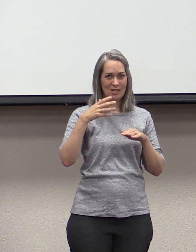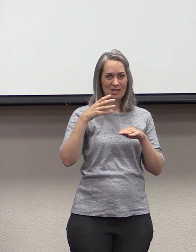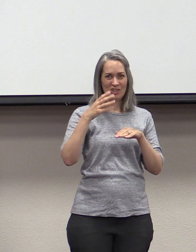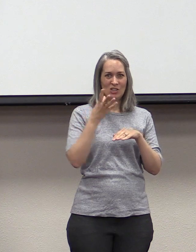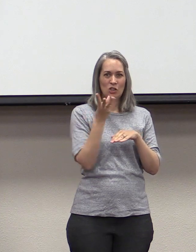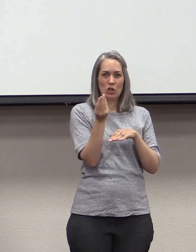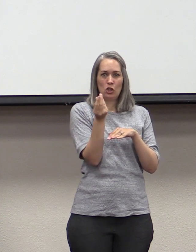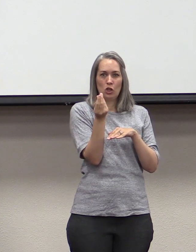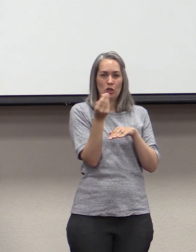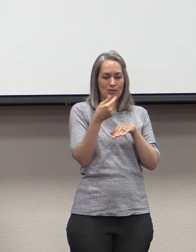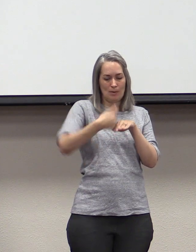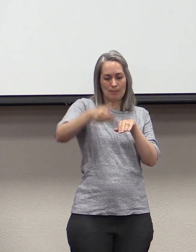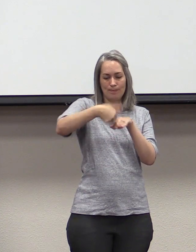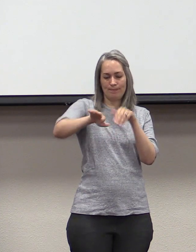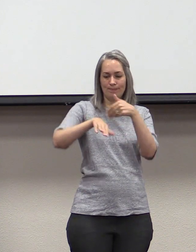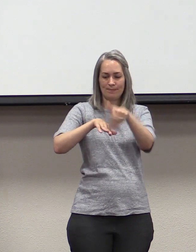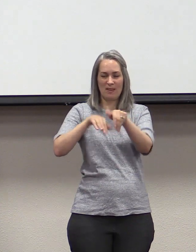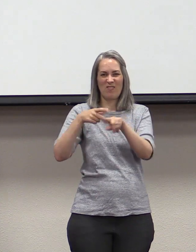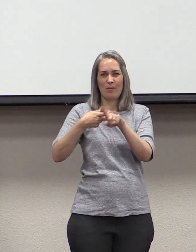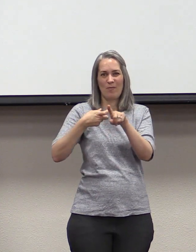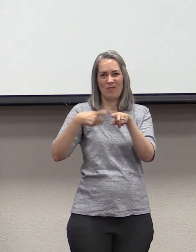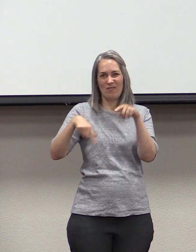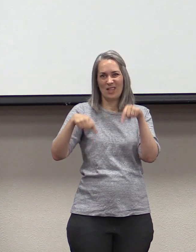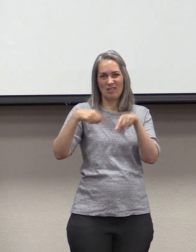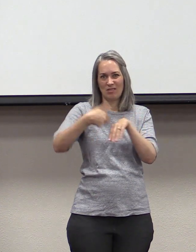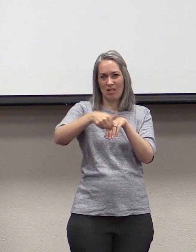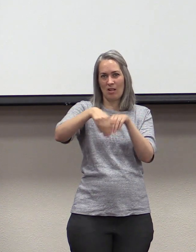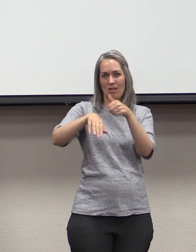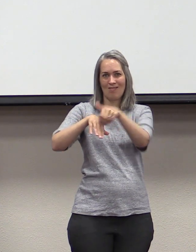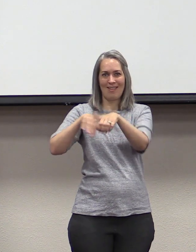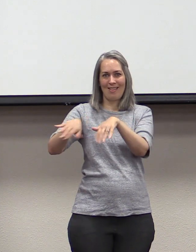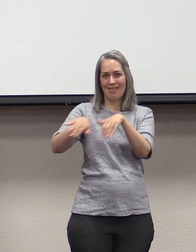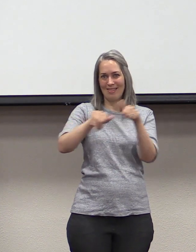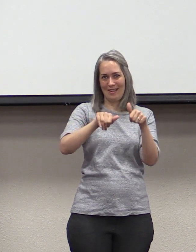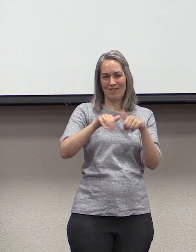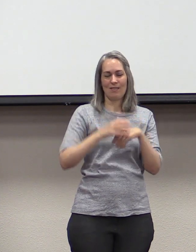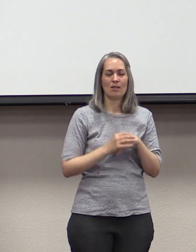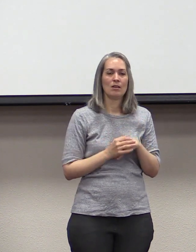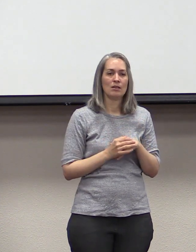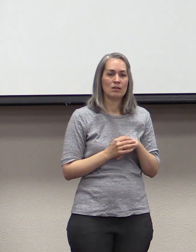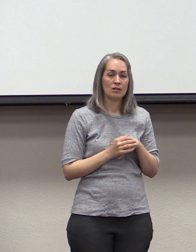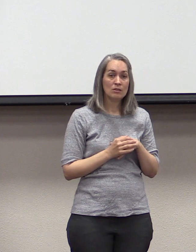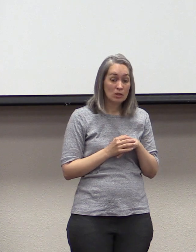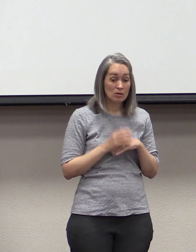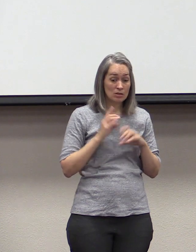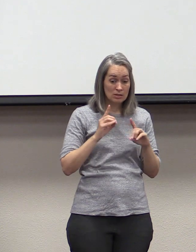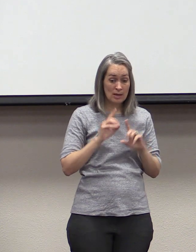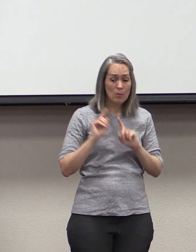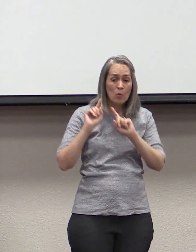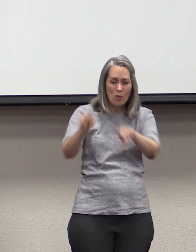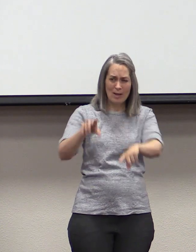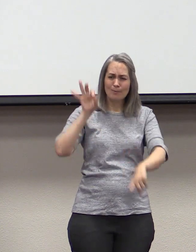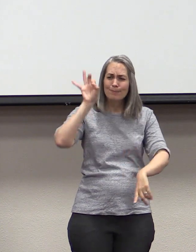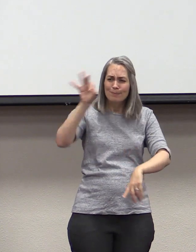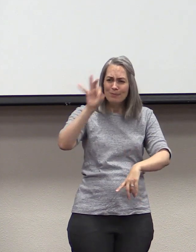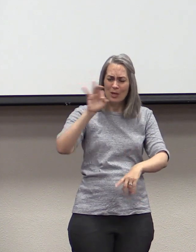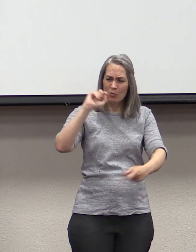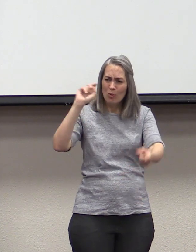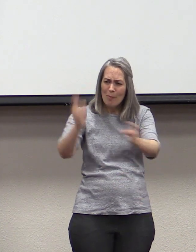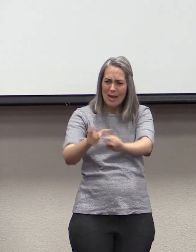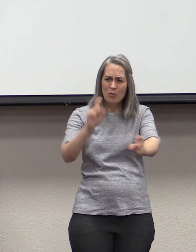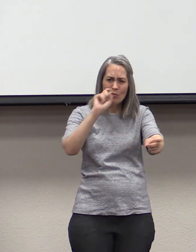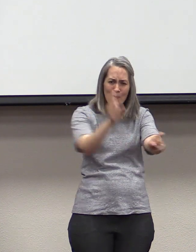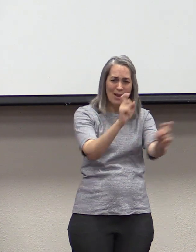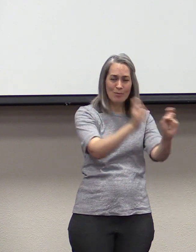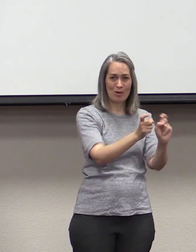them. So they went out, and they preached that people should repent. They drove out many demons